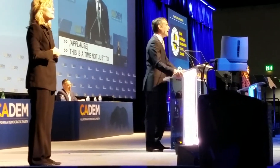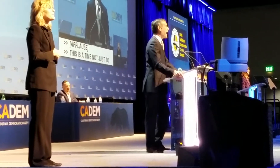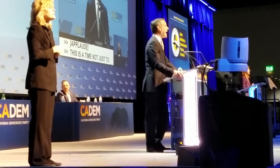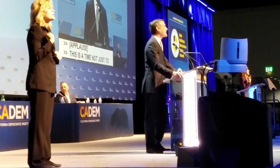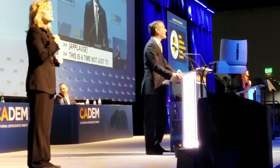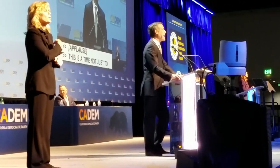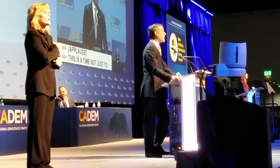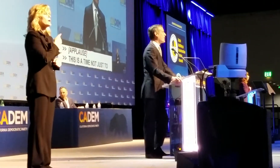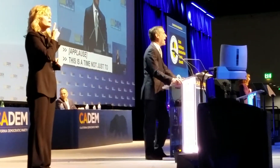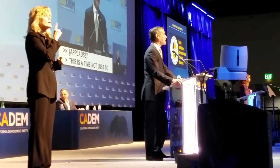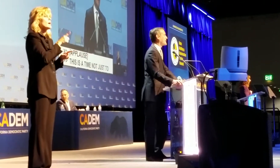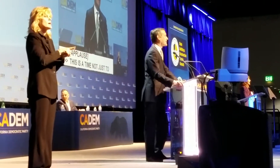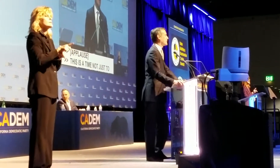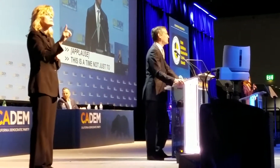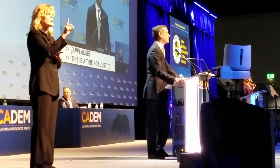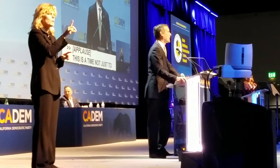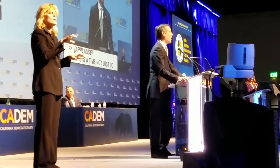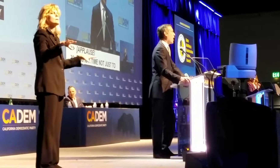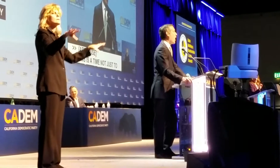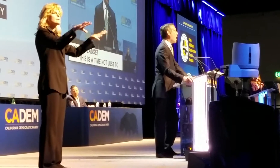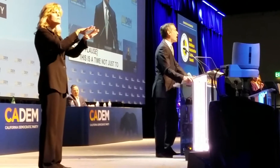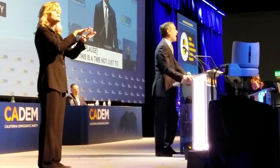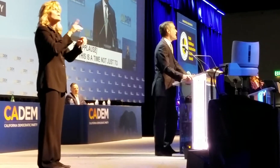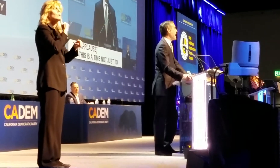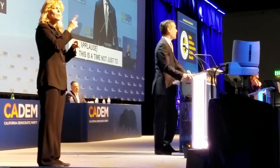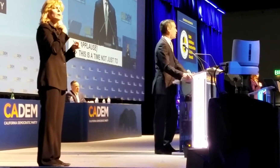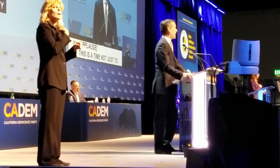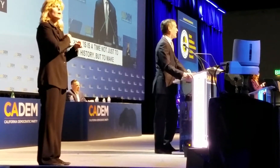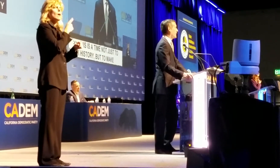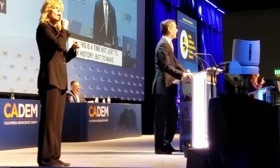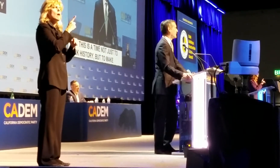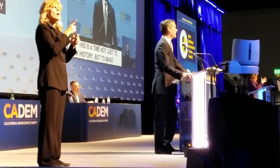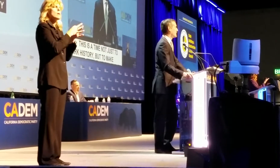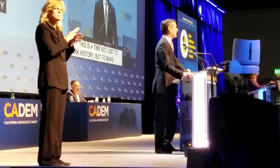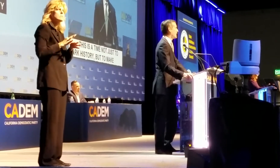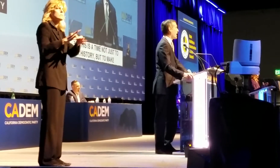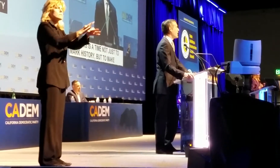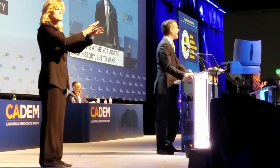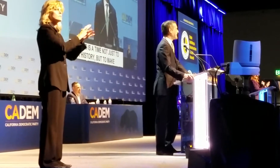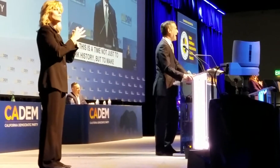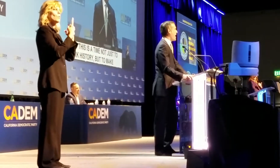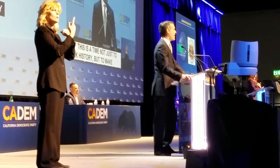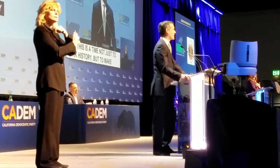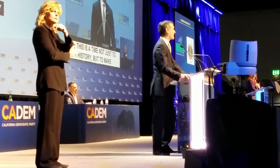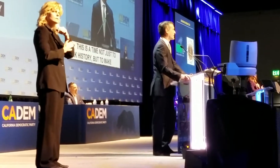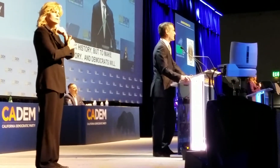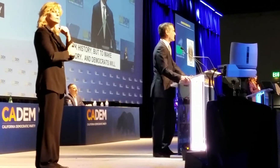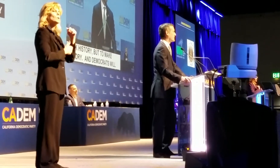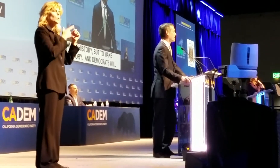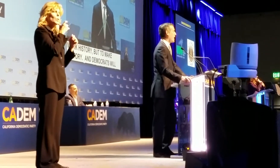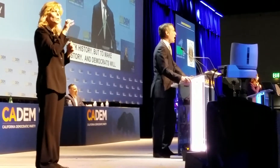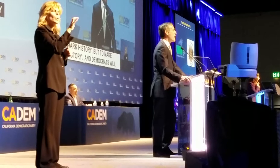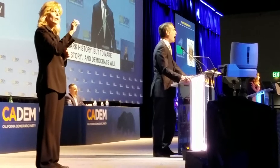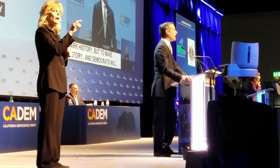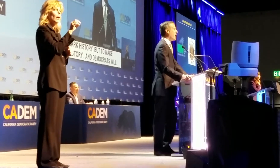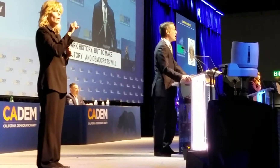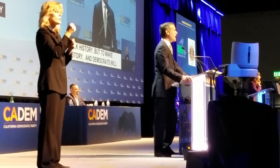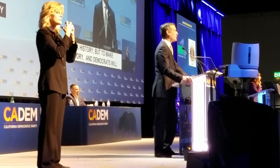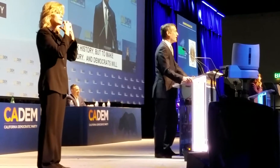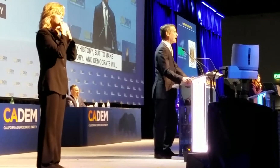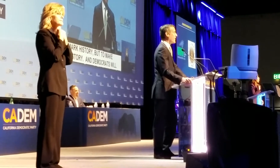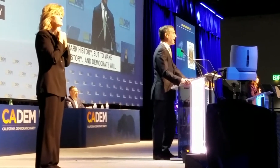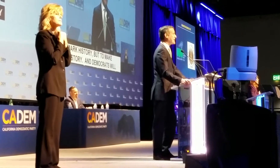we as Democrats are a nation that cares, not